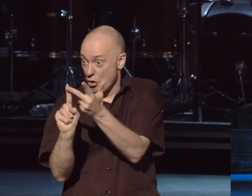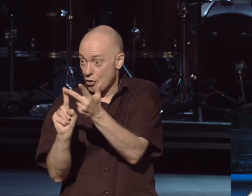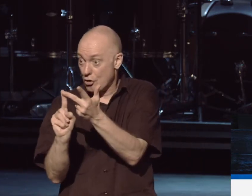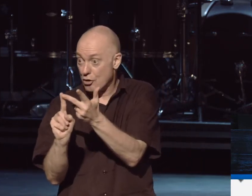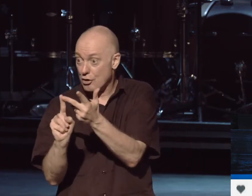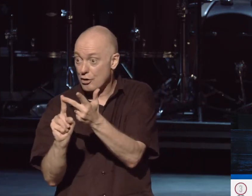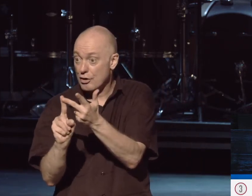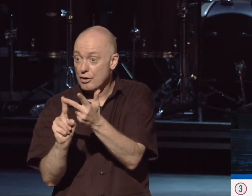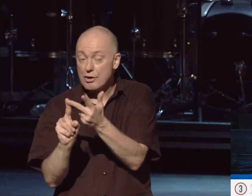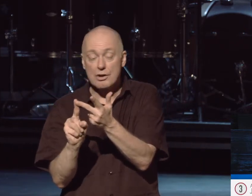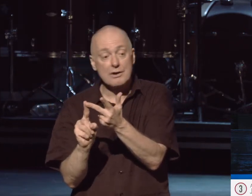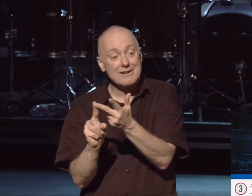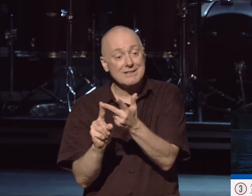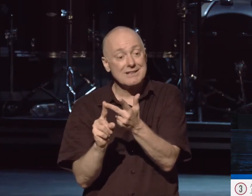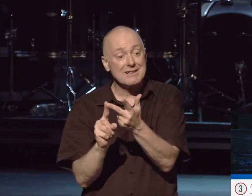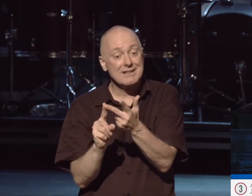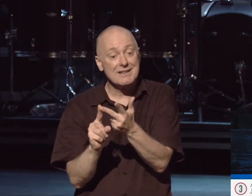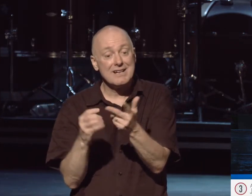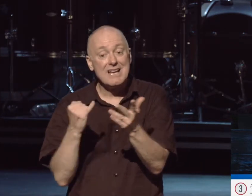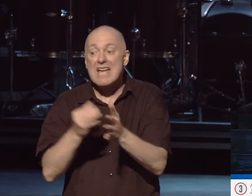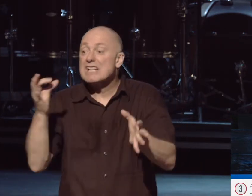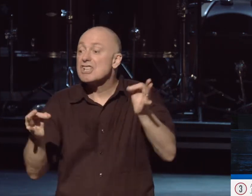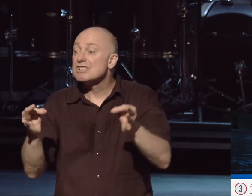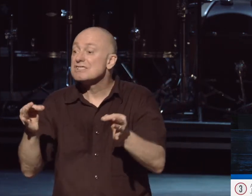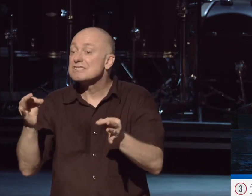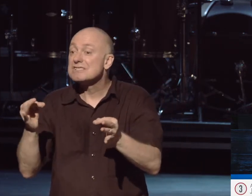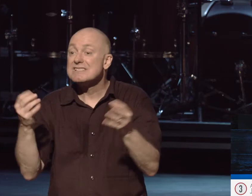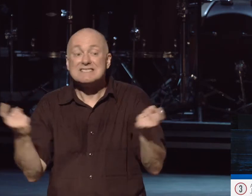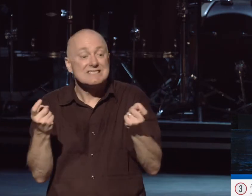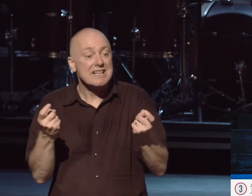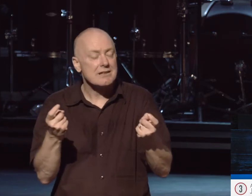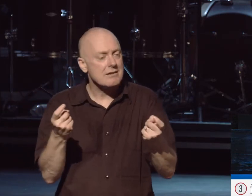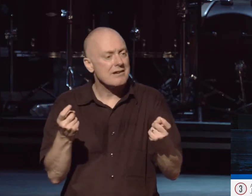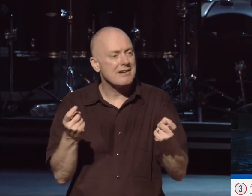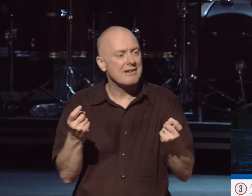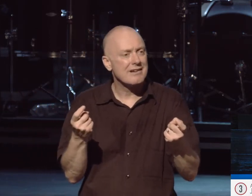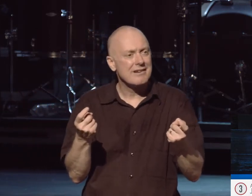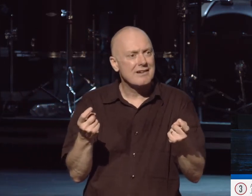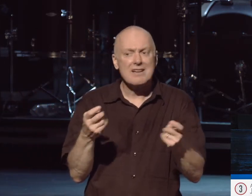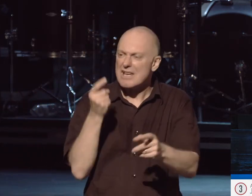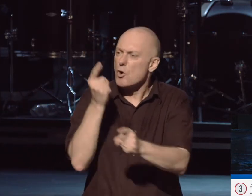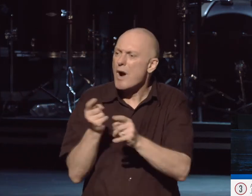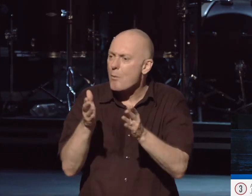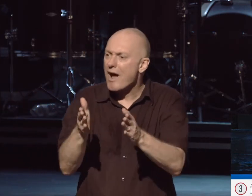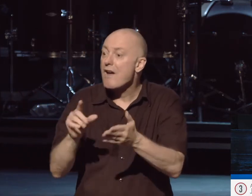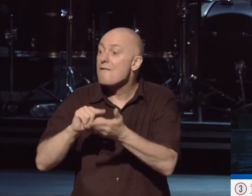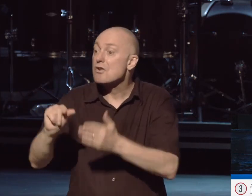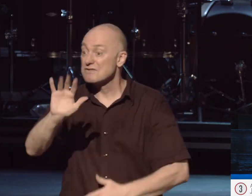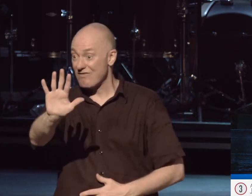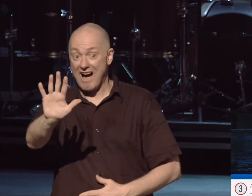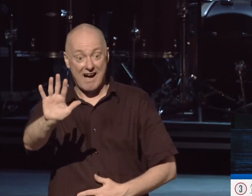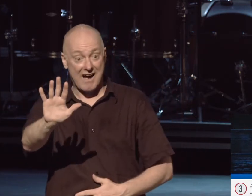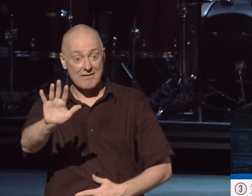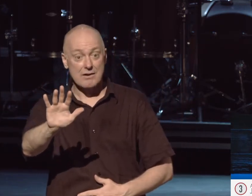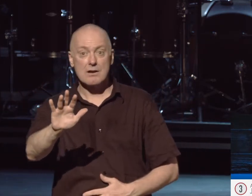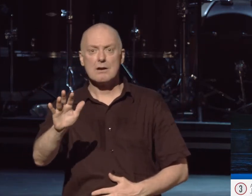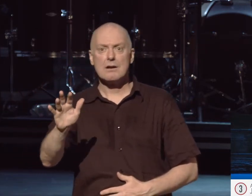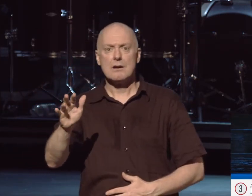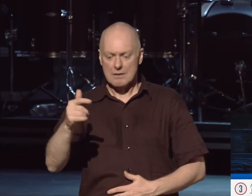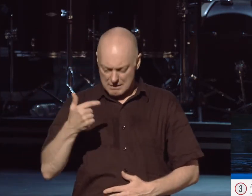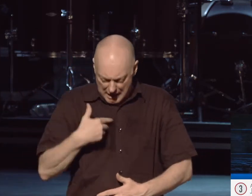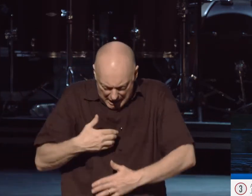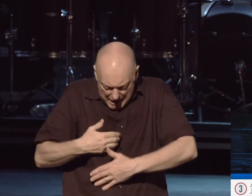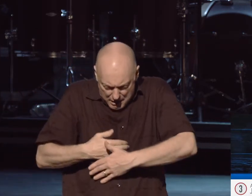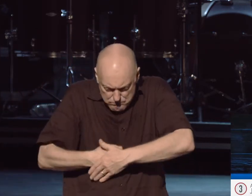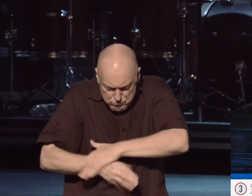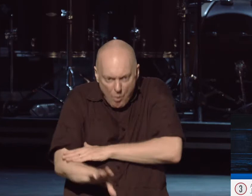sin rightly. A heart of confession judges sin rightly. Look at verse 5. Behold, I was brought forth in iniquity and